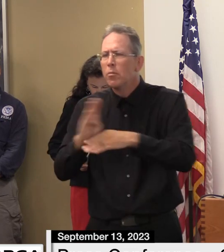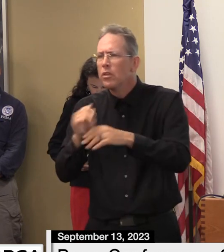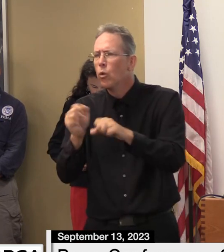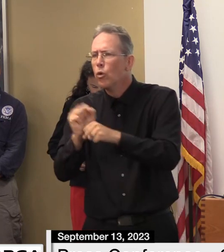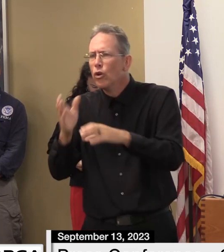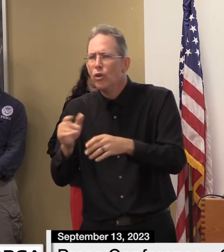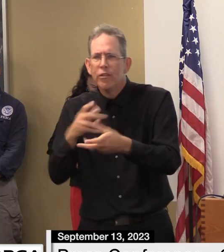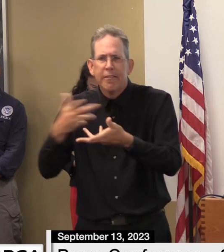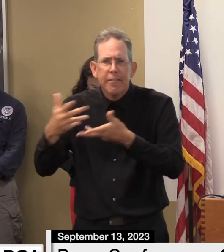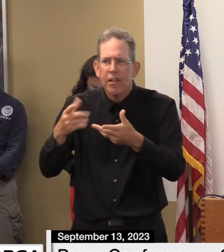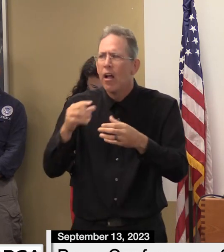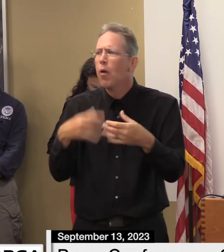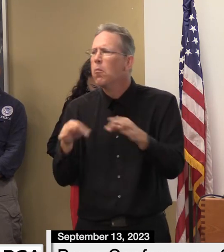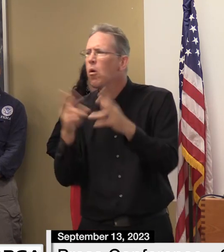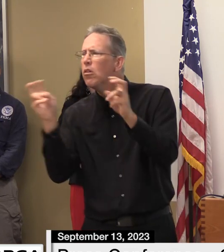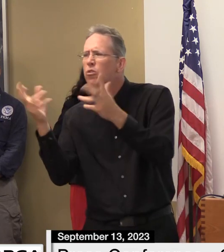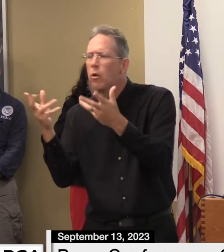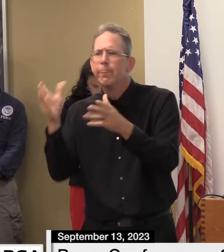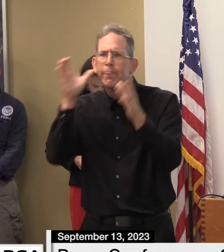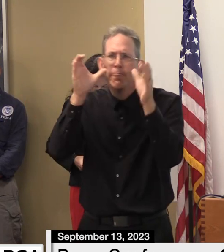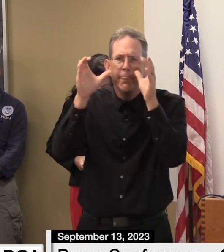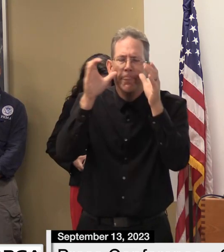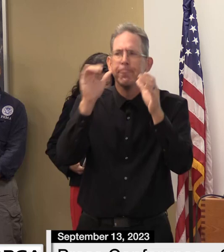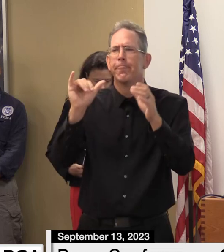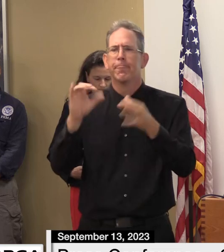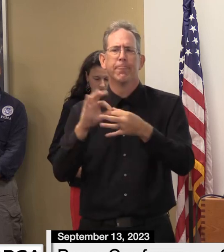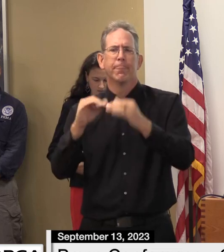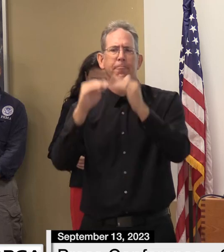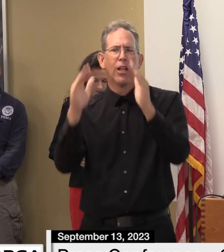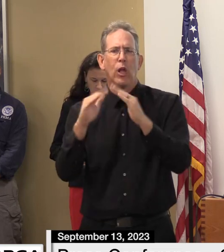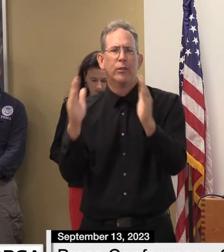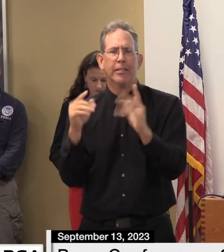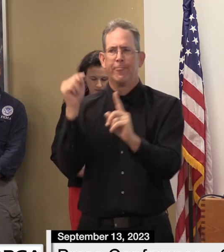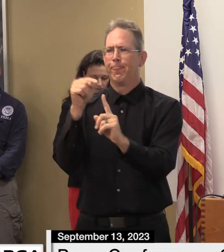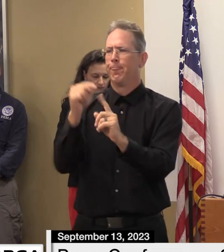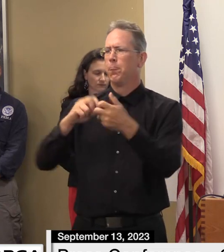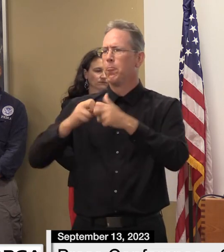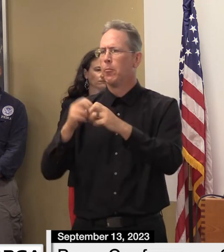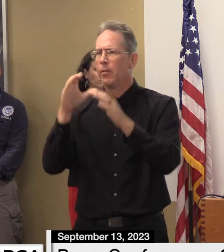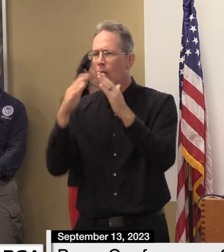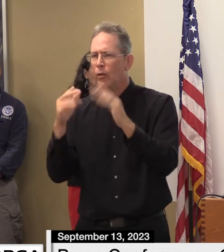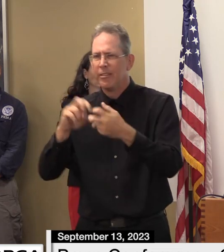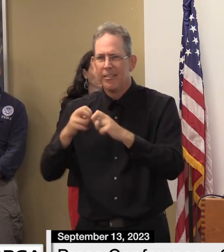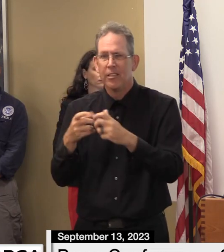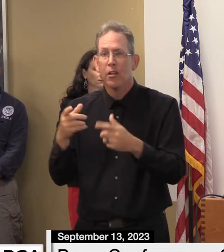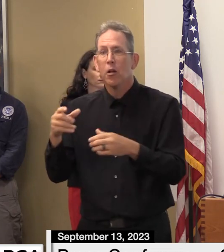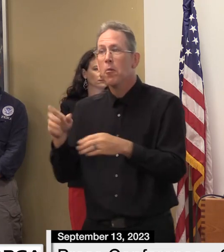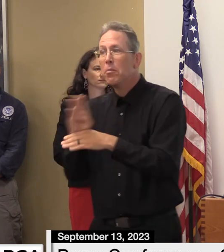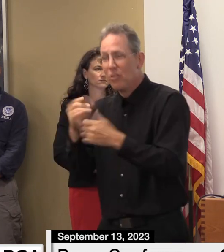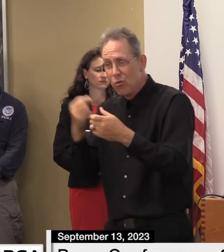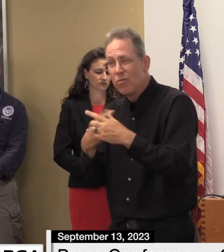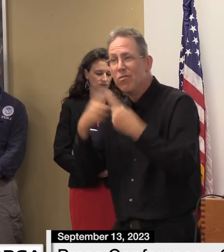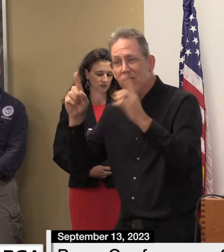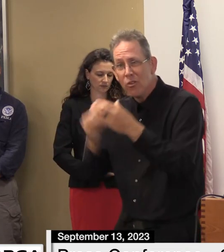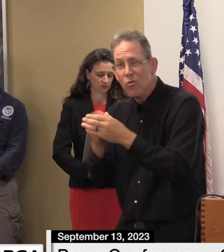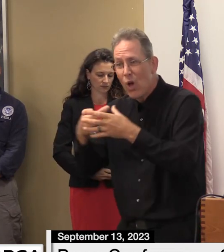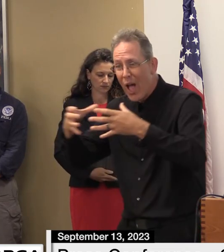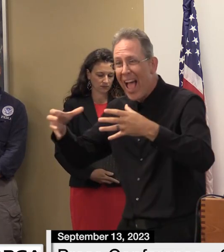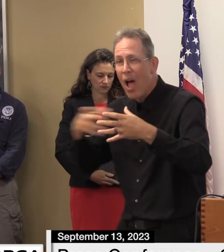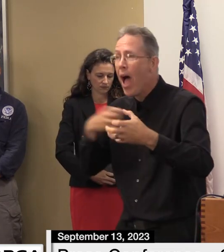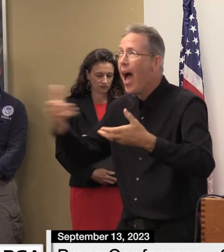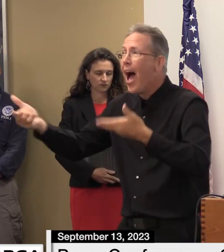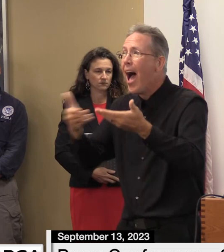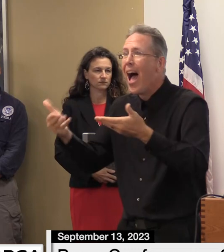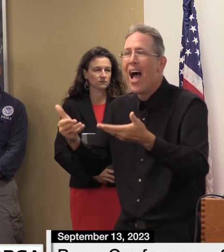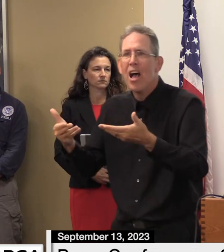one challenge. They talk about how they'd like to expand their business, how they would like to bring on new clients, but